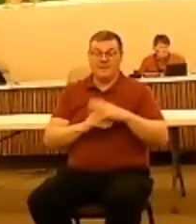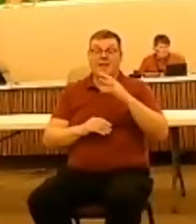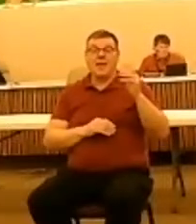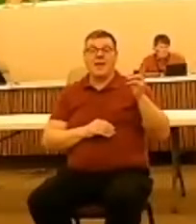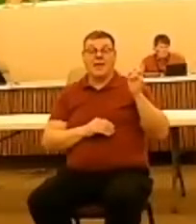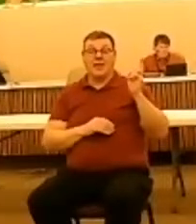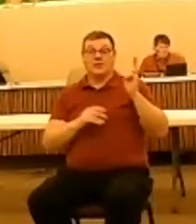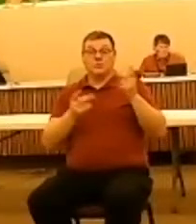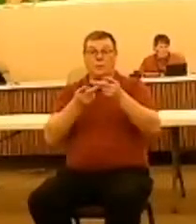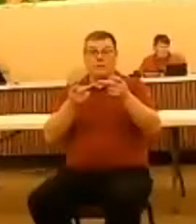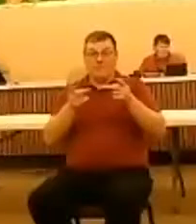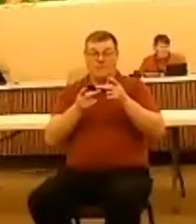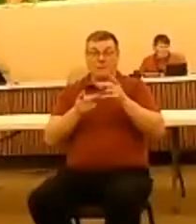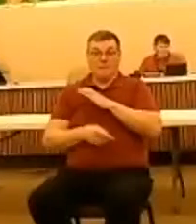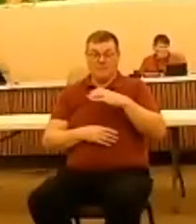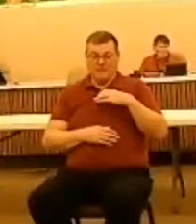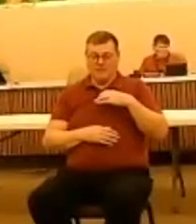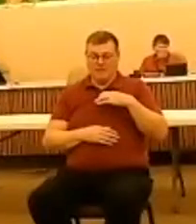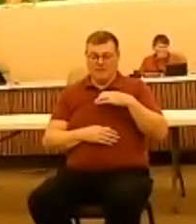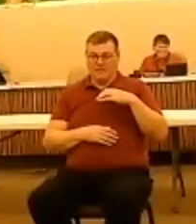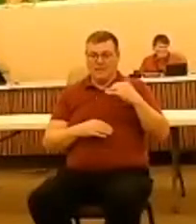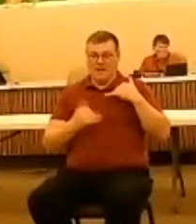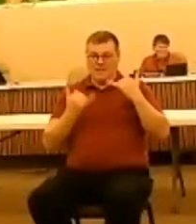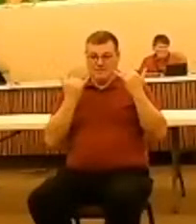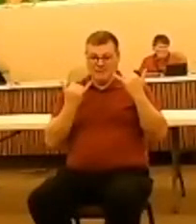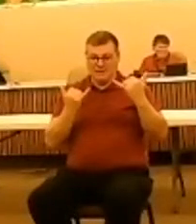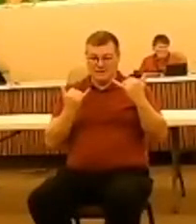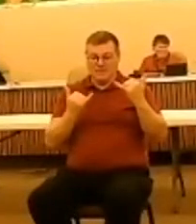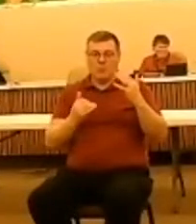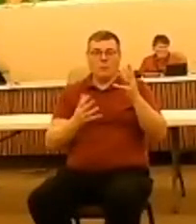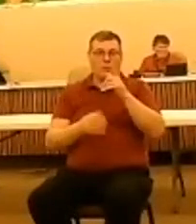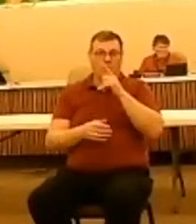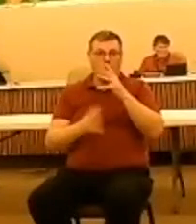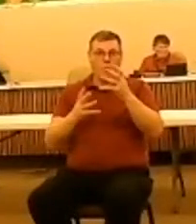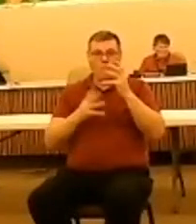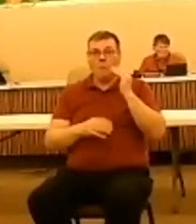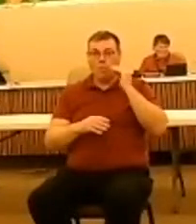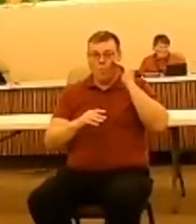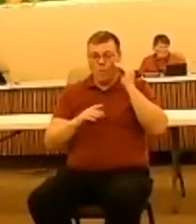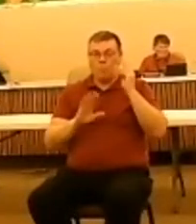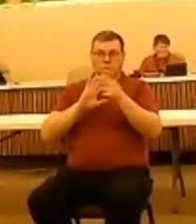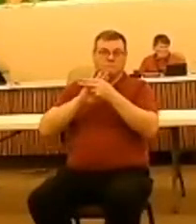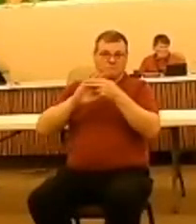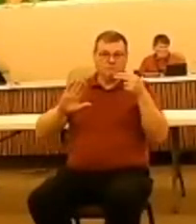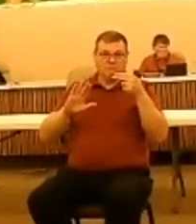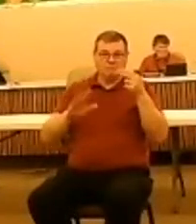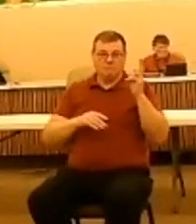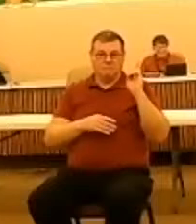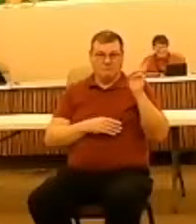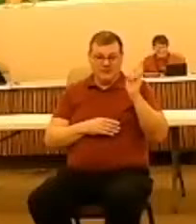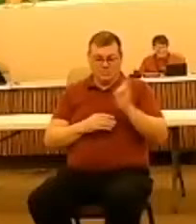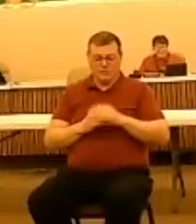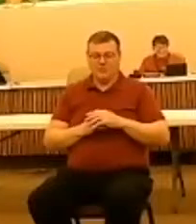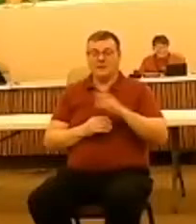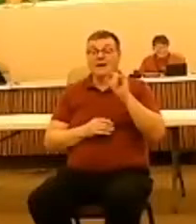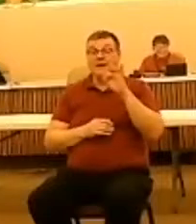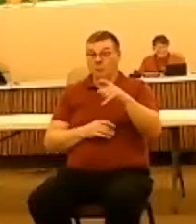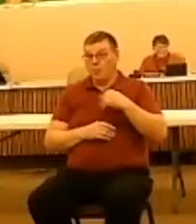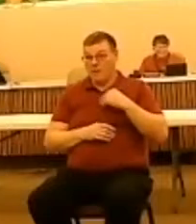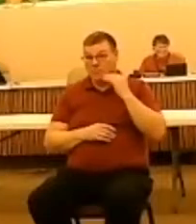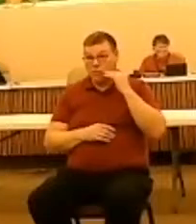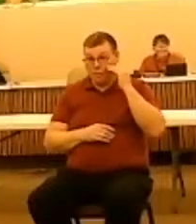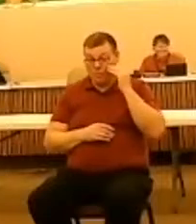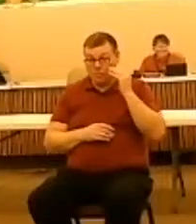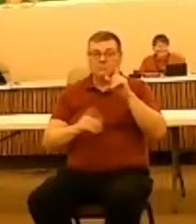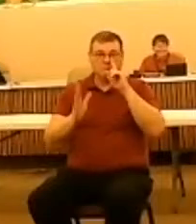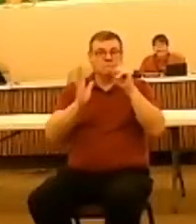Site Committee, we had somebody today that wants to get their home deemed historical. So if you have a historical home, certainly